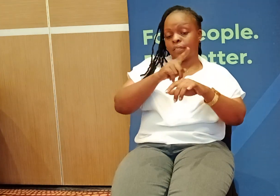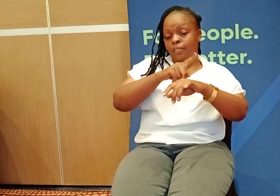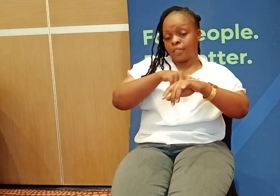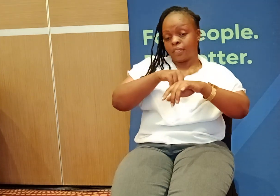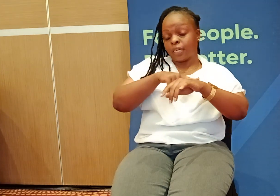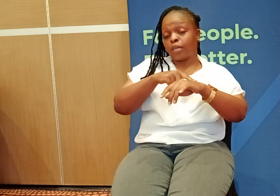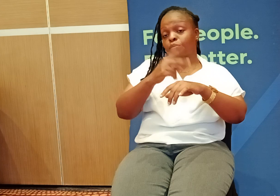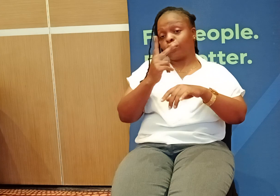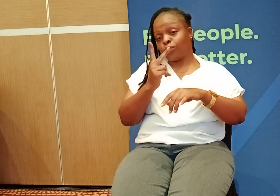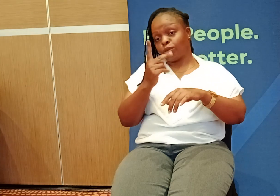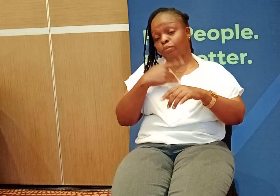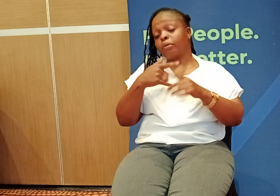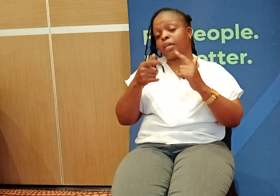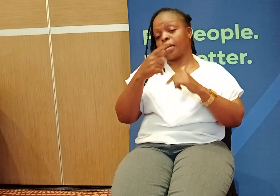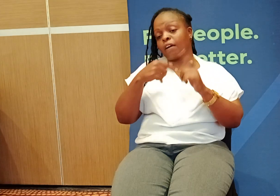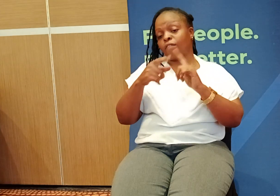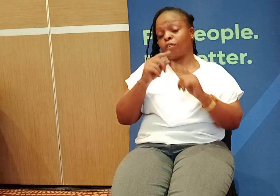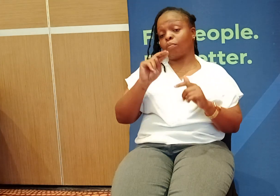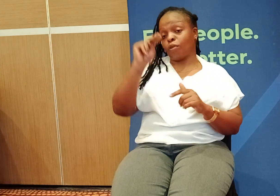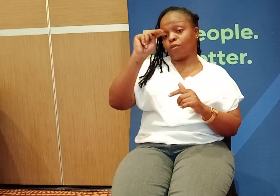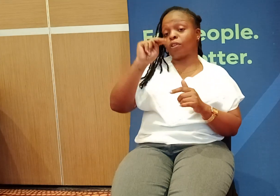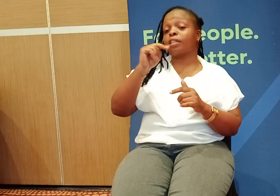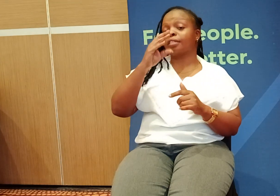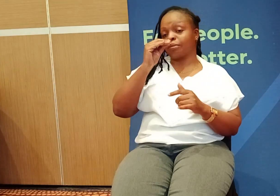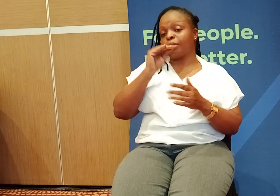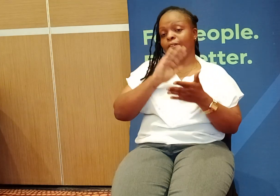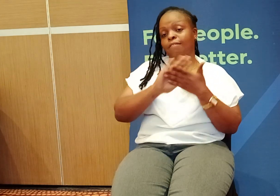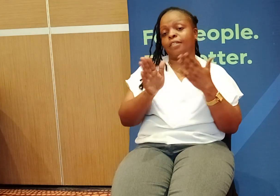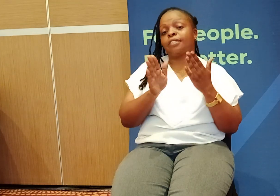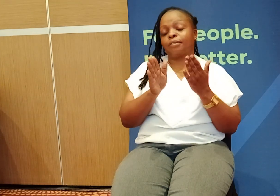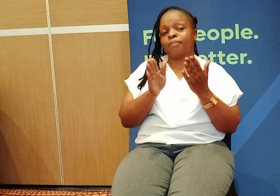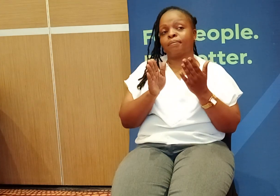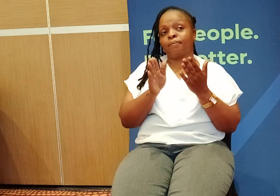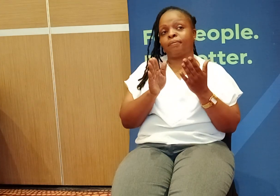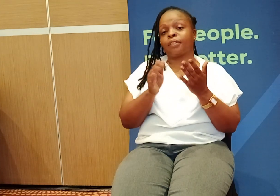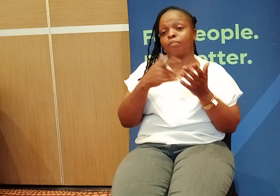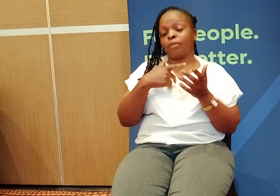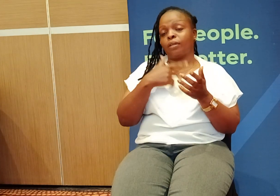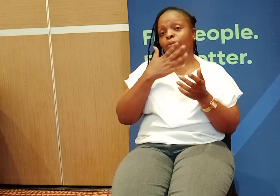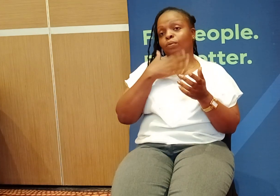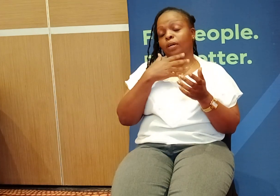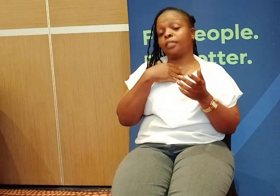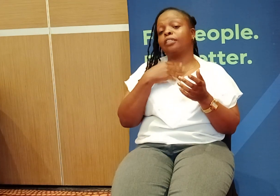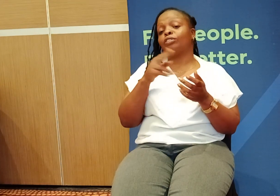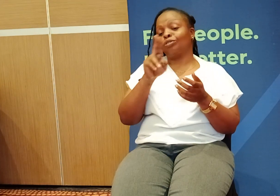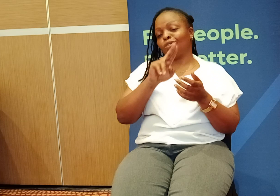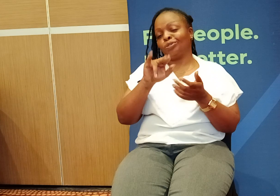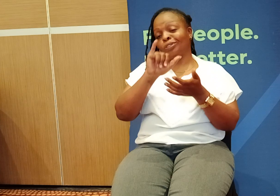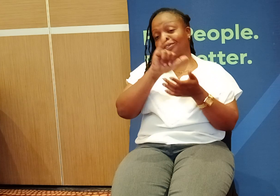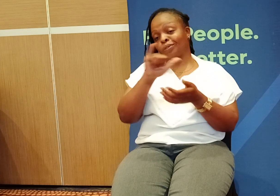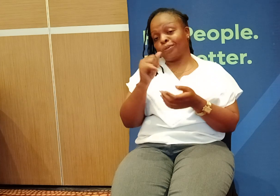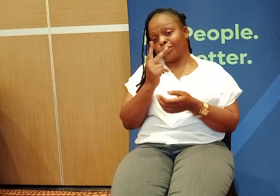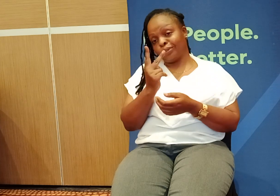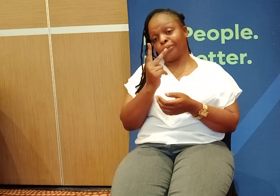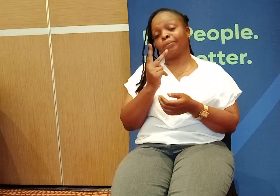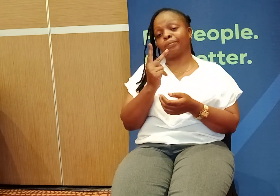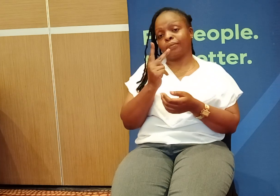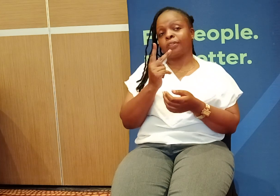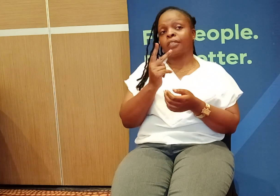from the north and we speak very fast. So I just want to take advantage of those 2. Strategic thrust